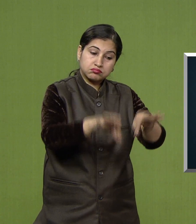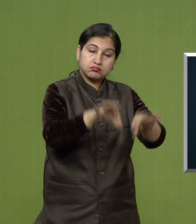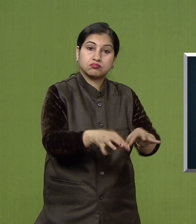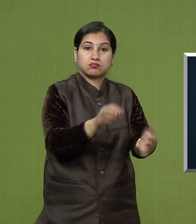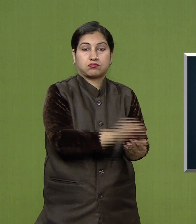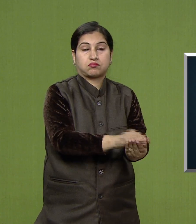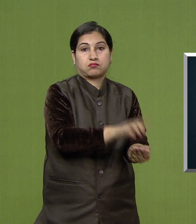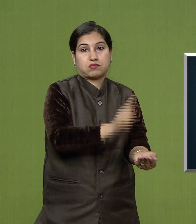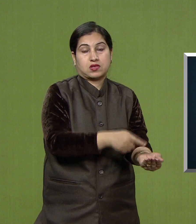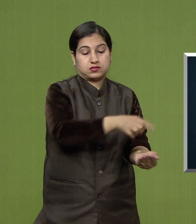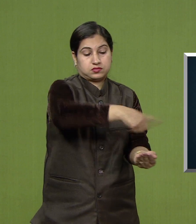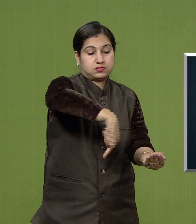agent.